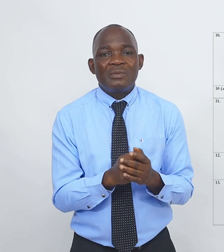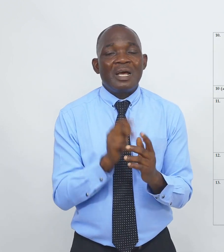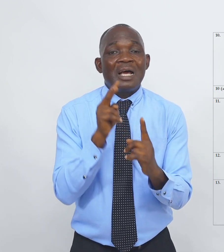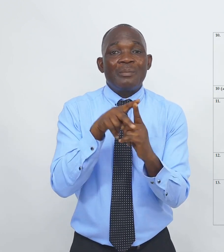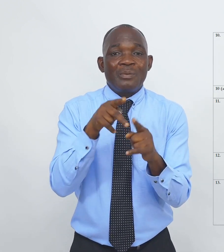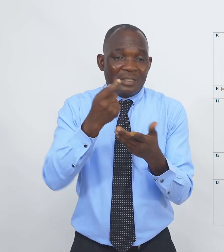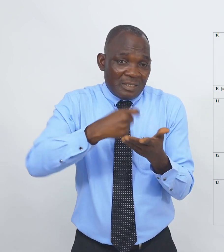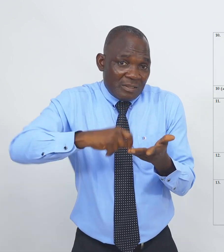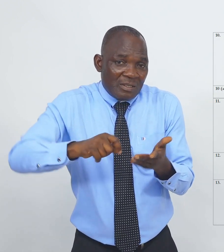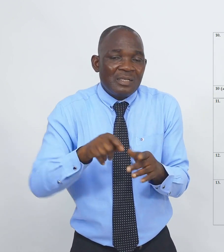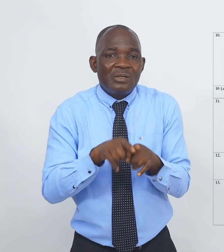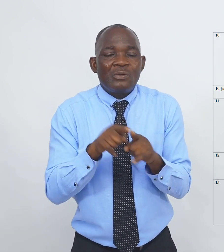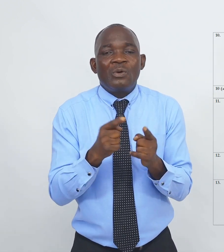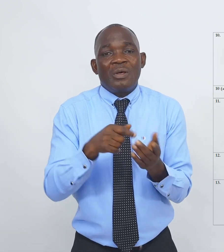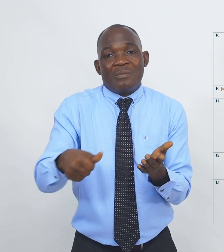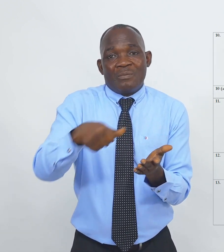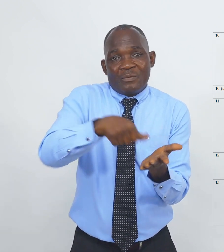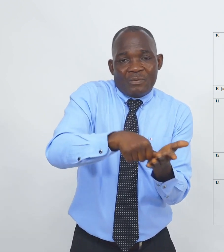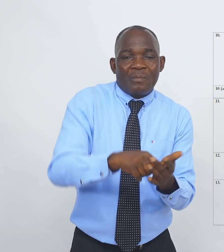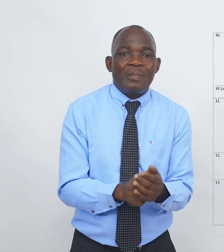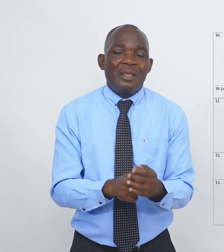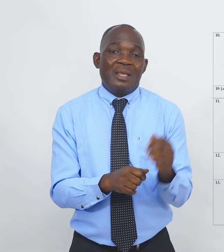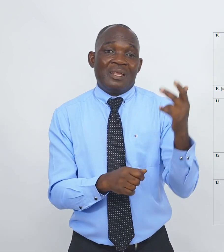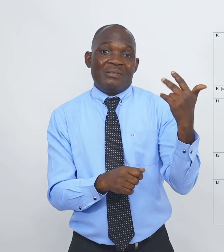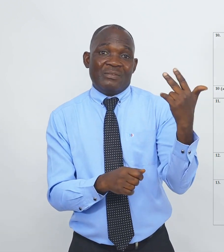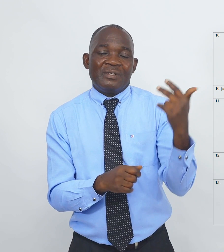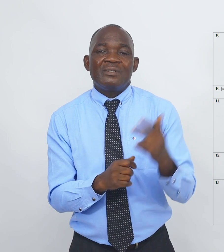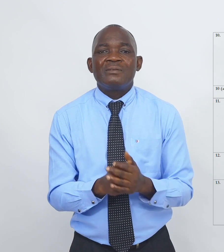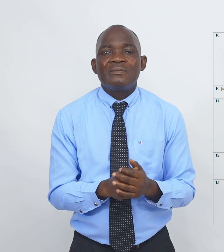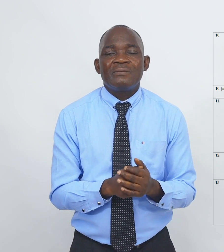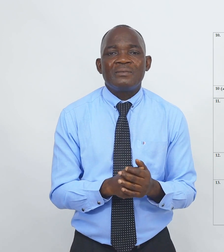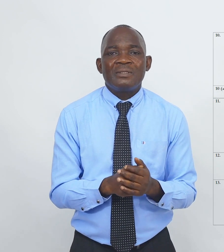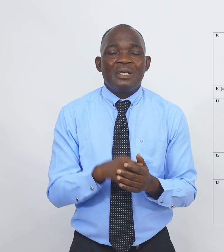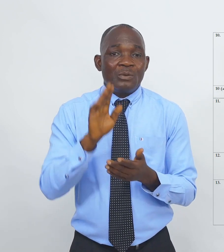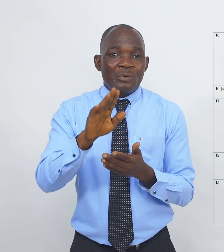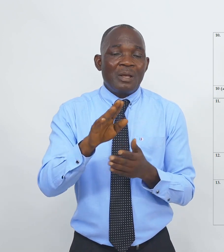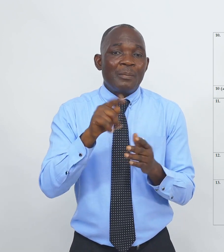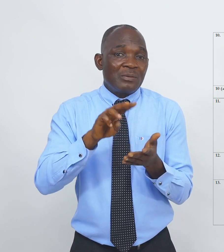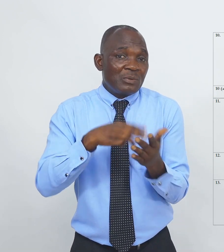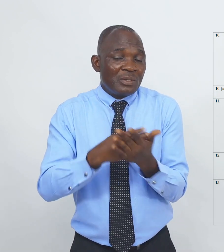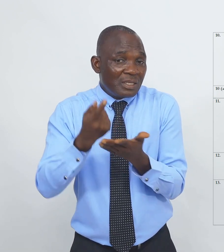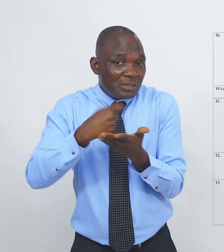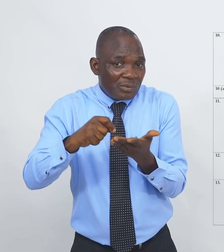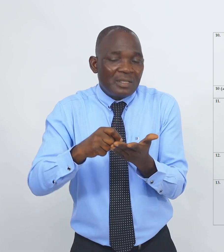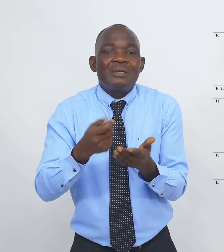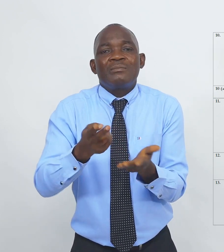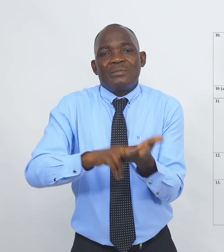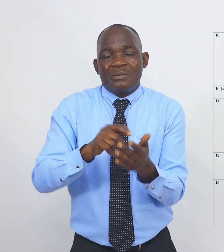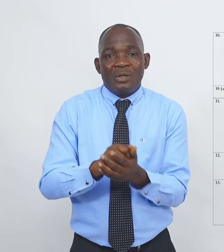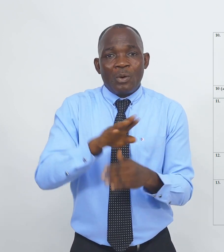Applicant's signature or thumbprint. 13. Signature of witness where applicable. This request